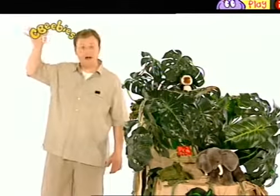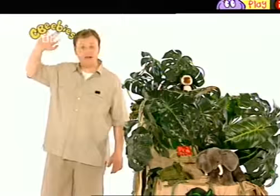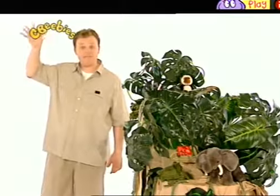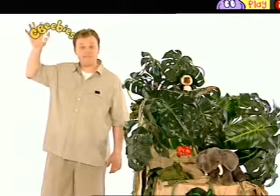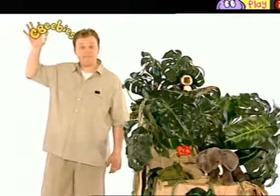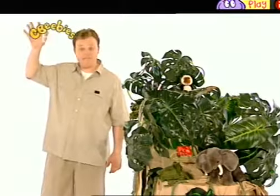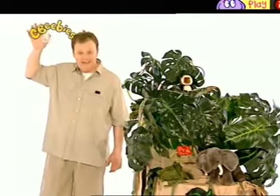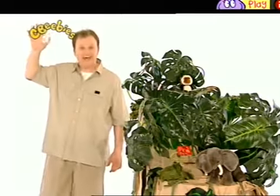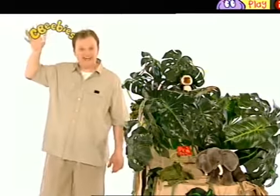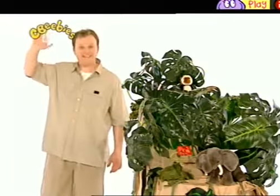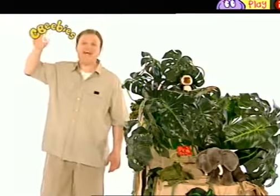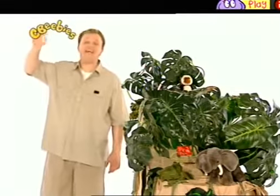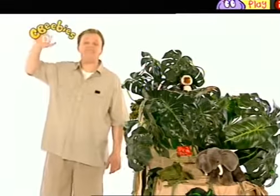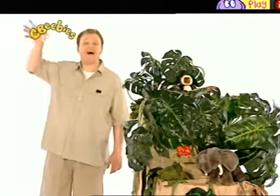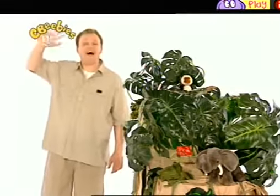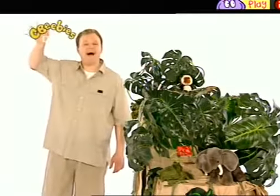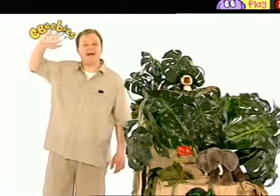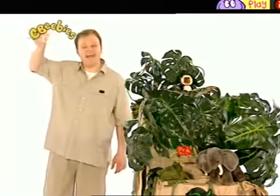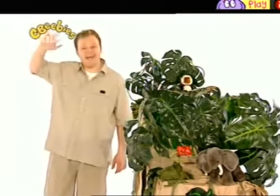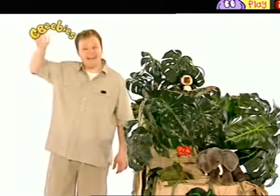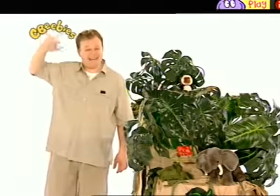wave and say goodbye.